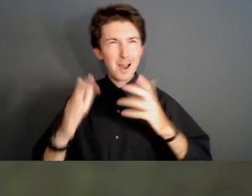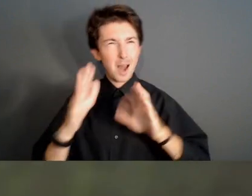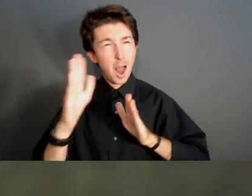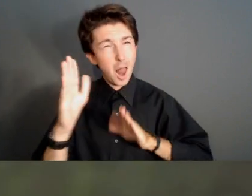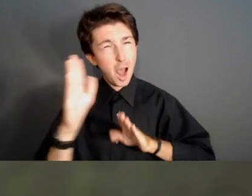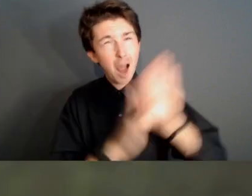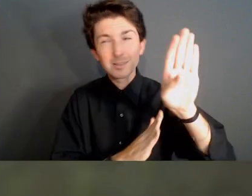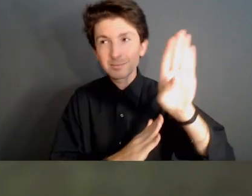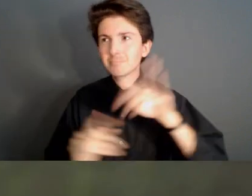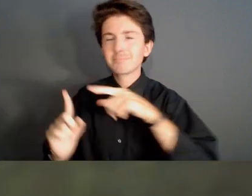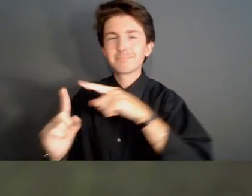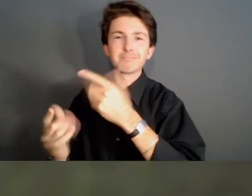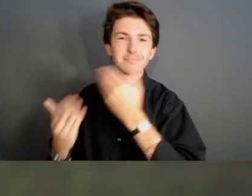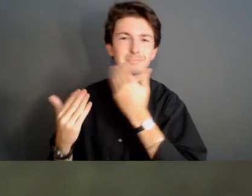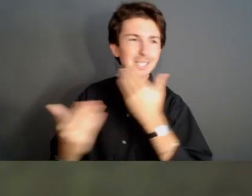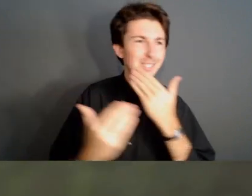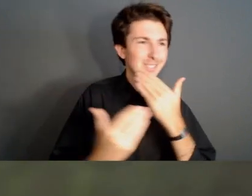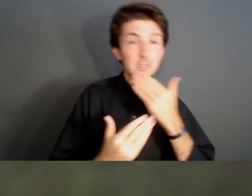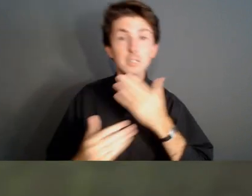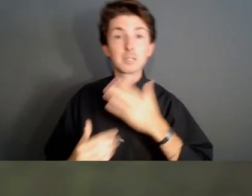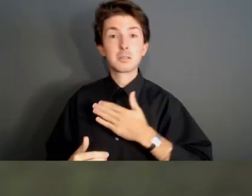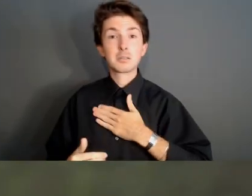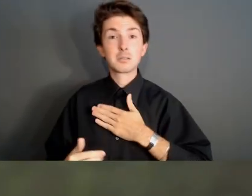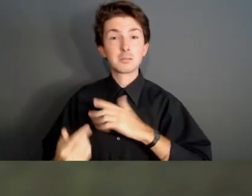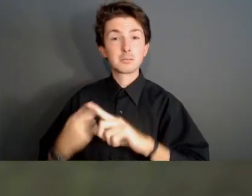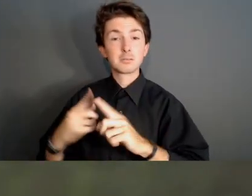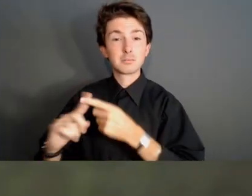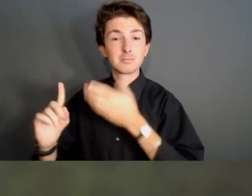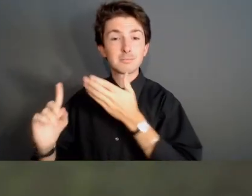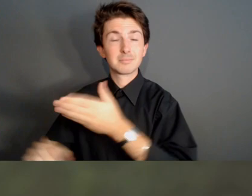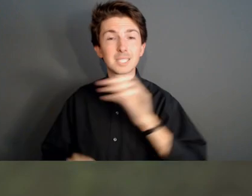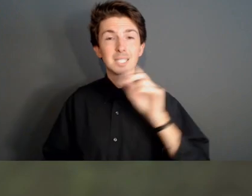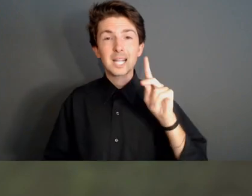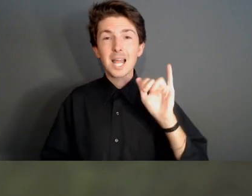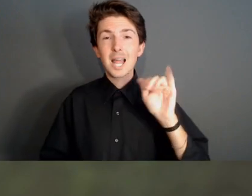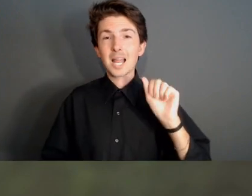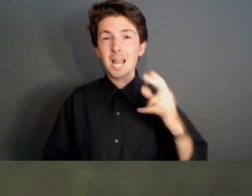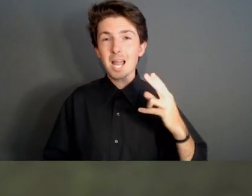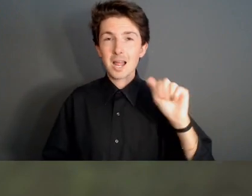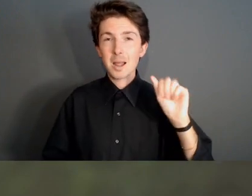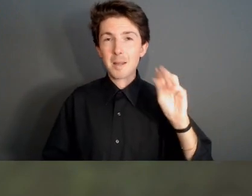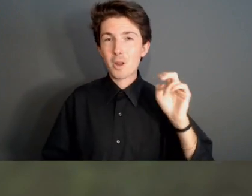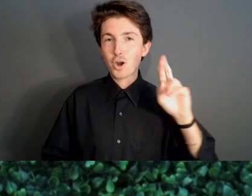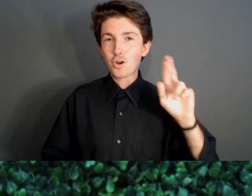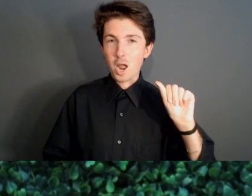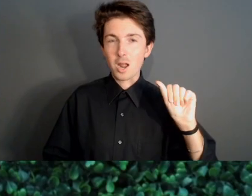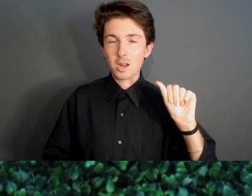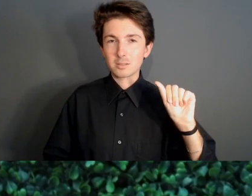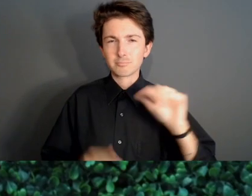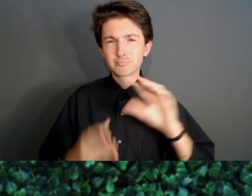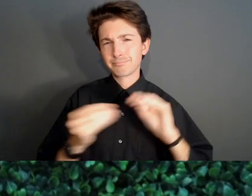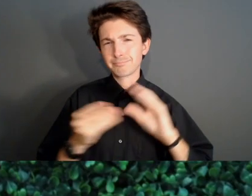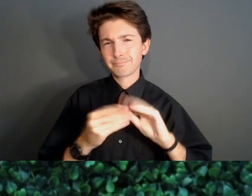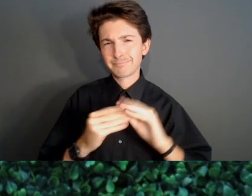to introduce you to my colleague Kaya Amara to tell you more about her experiences with the RespectAbility Summer Lab. The thing that I'm most excited